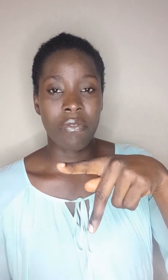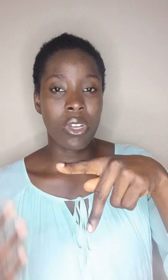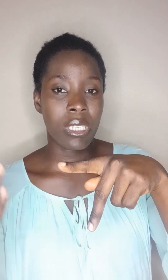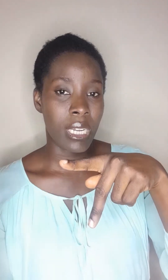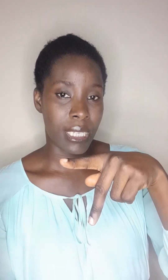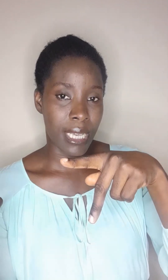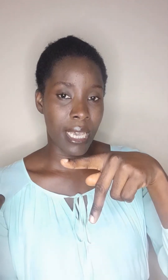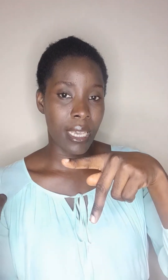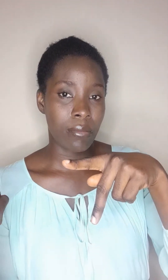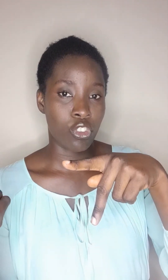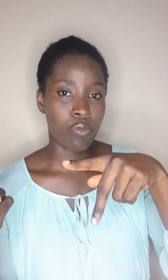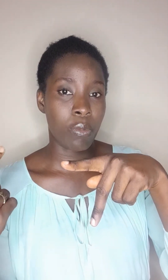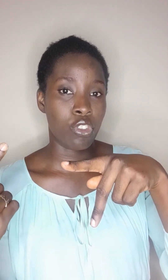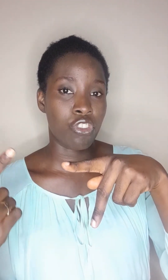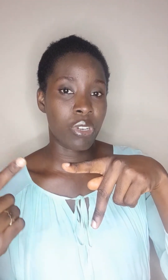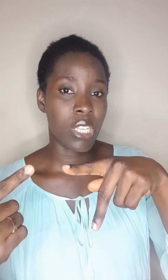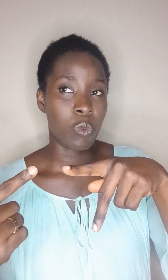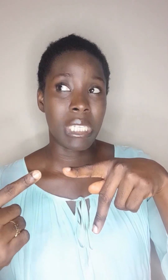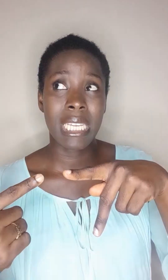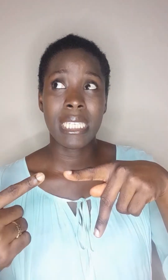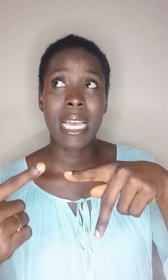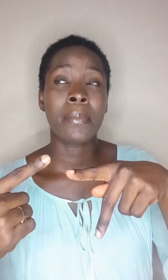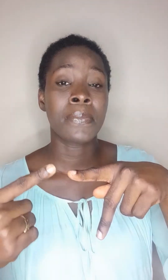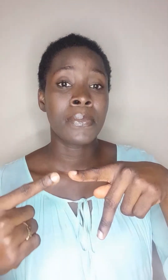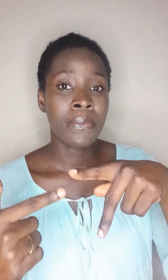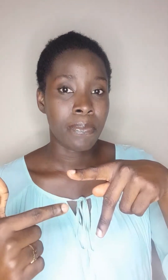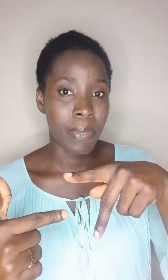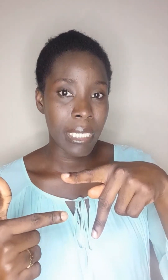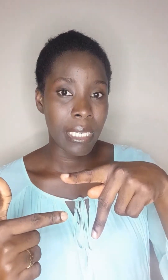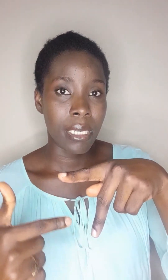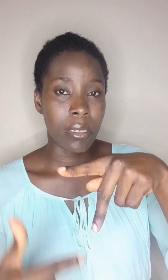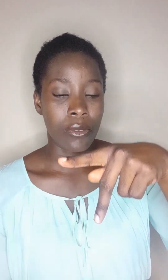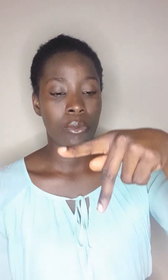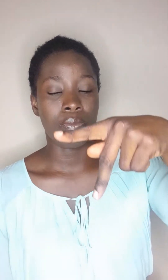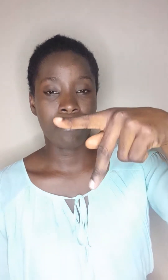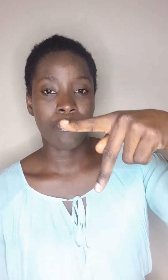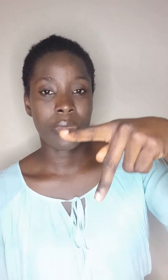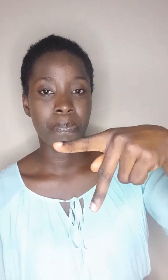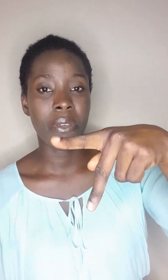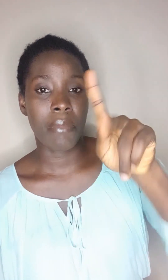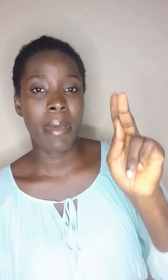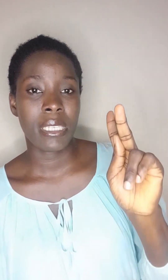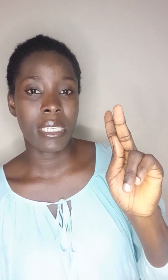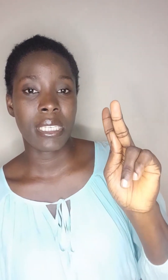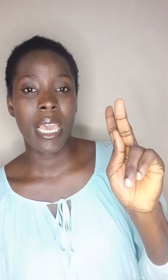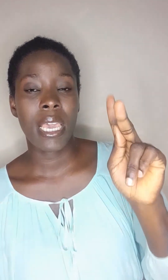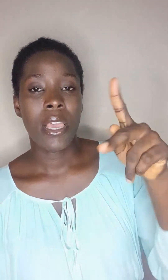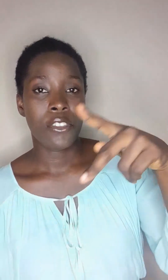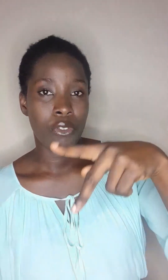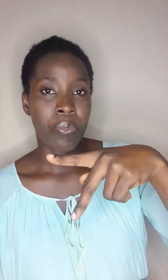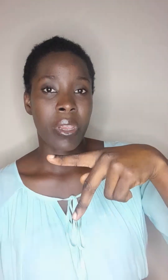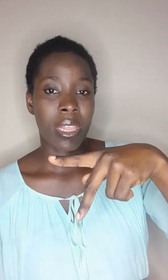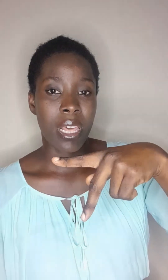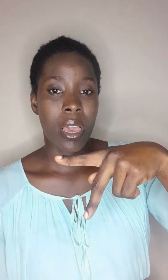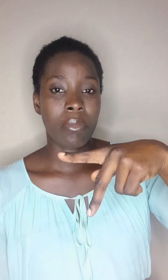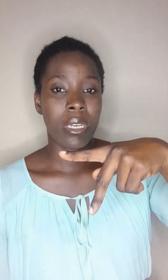gotten letter K, you should be able to trace it with letter P. So P, remember this is K, so we bring it down,